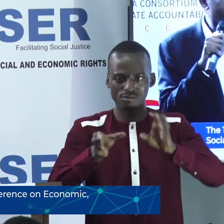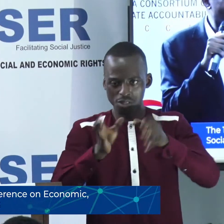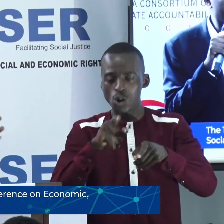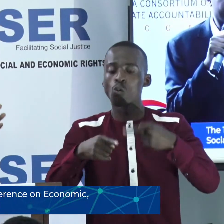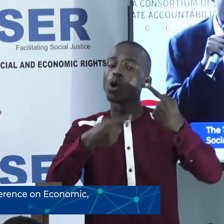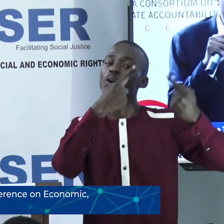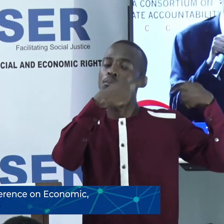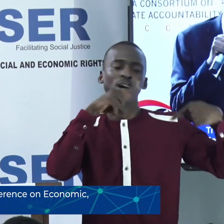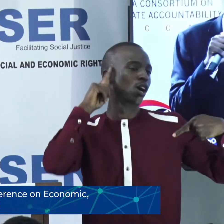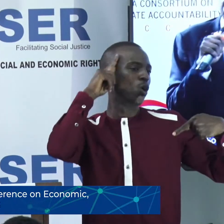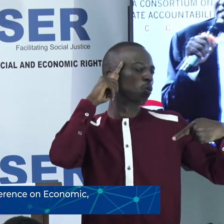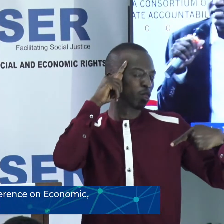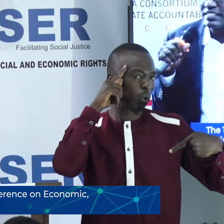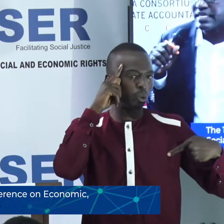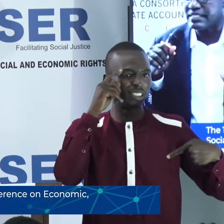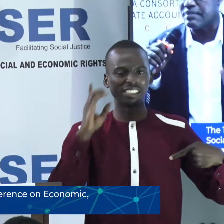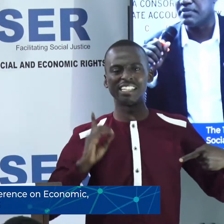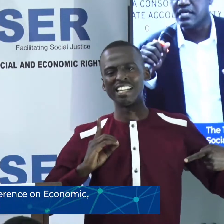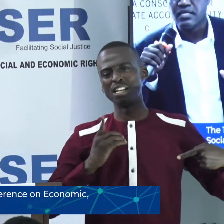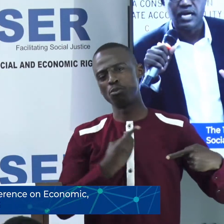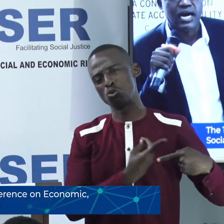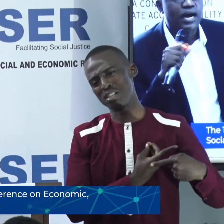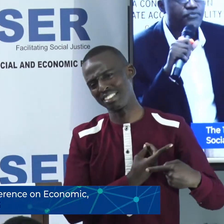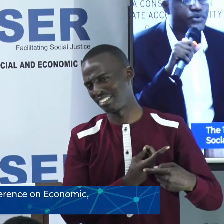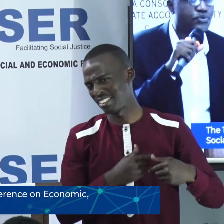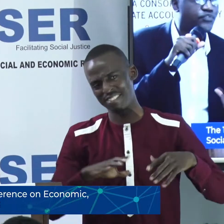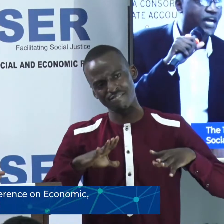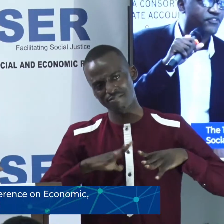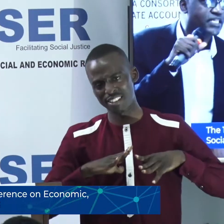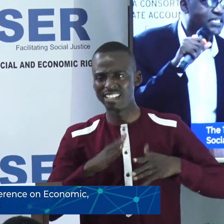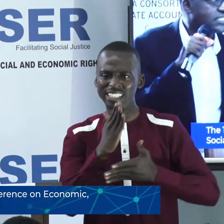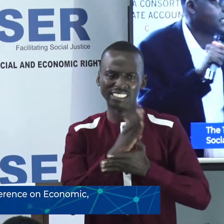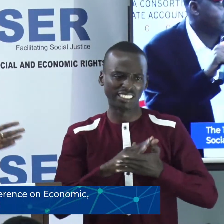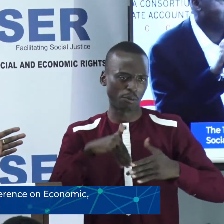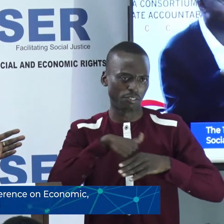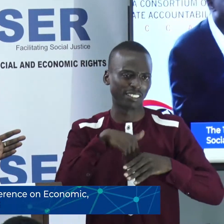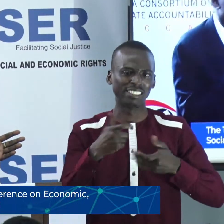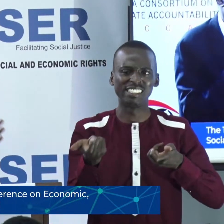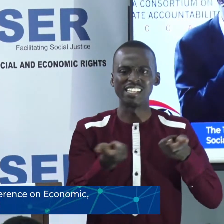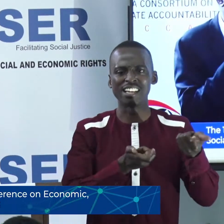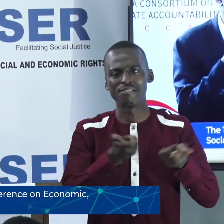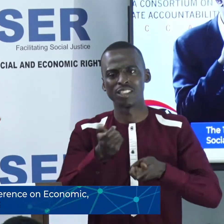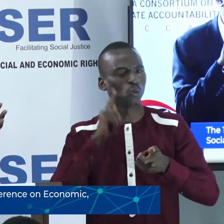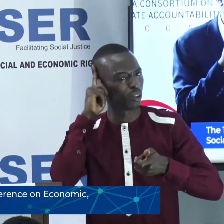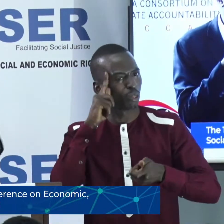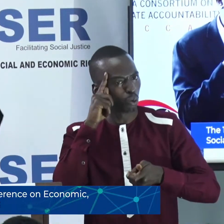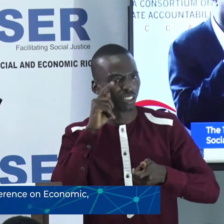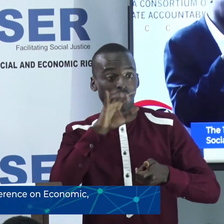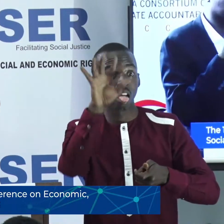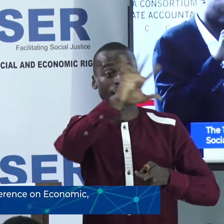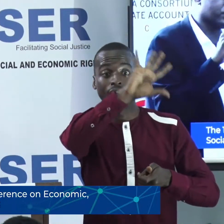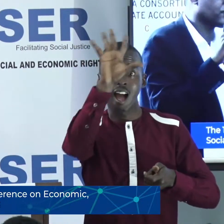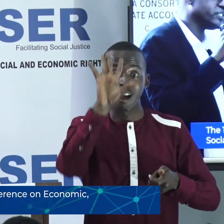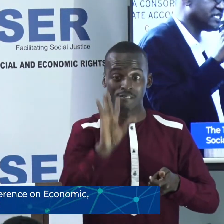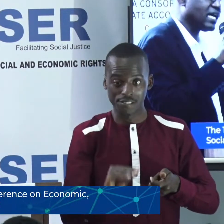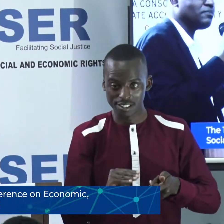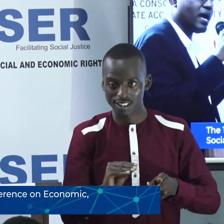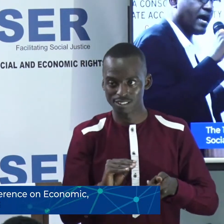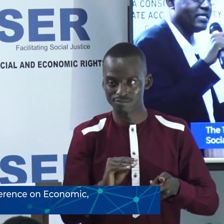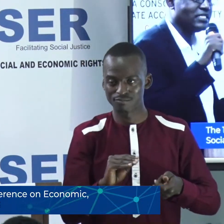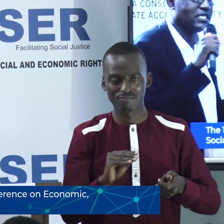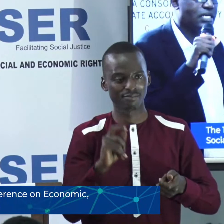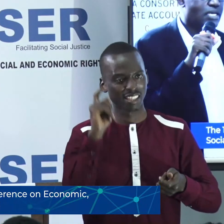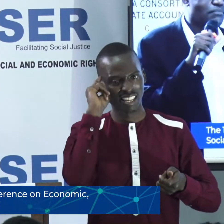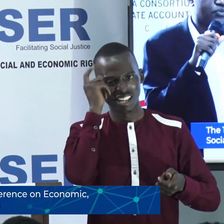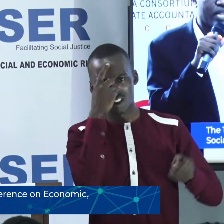to the era. We thought, those of us that are in the field of governance, democratization, we thought that Africa has put coup d'etats